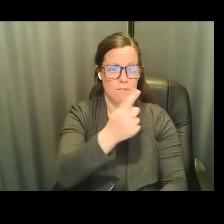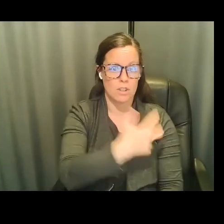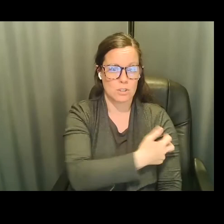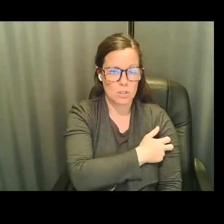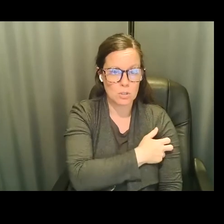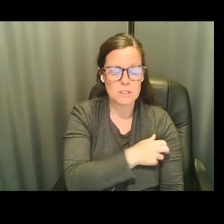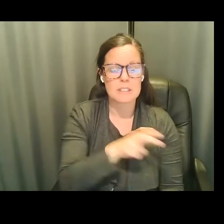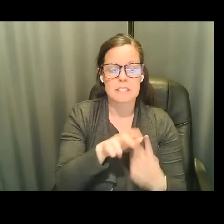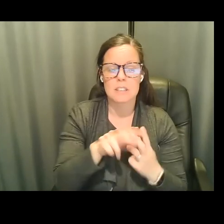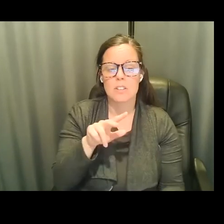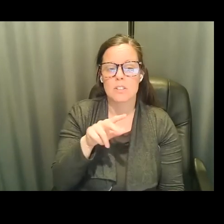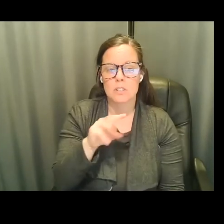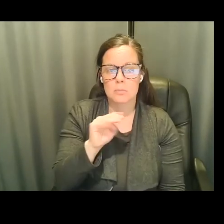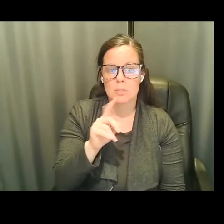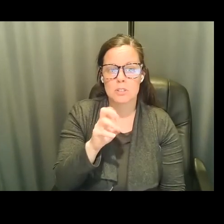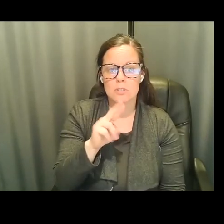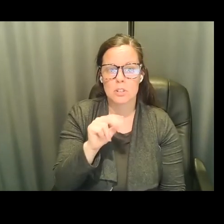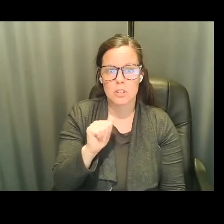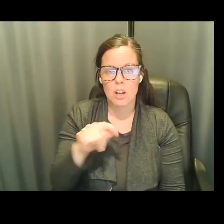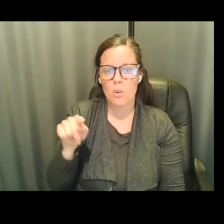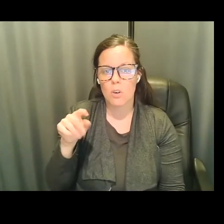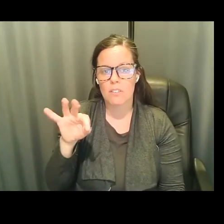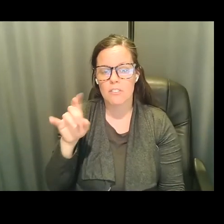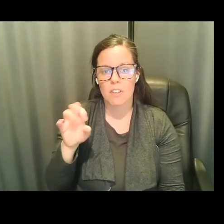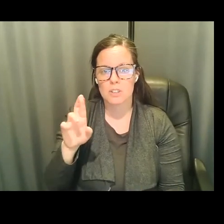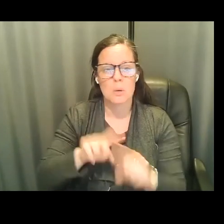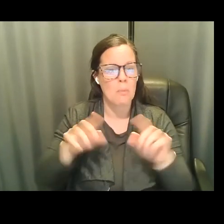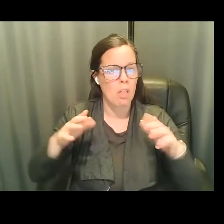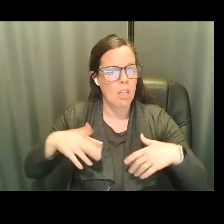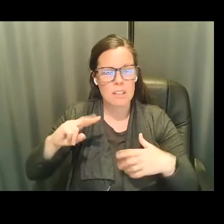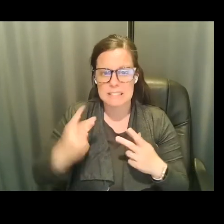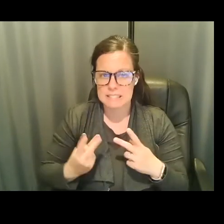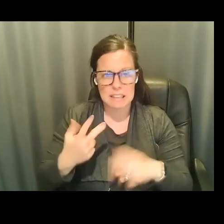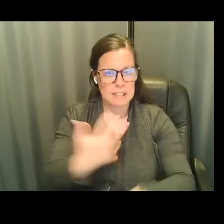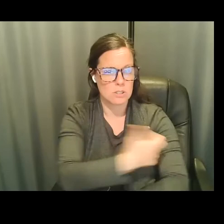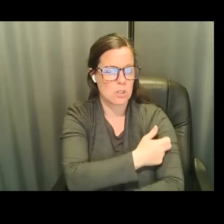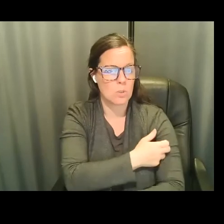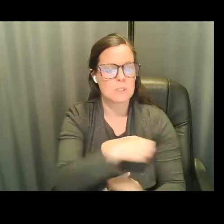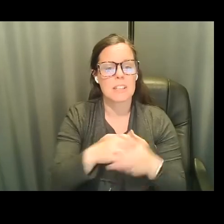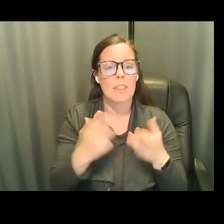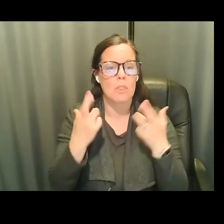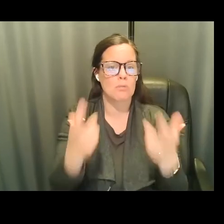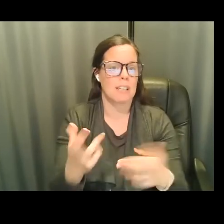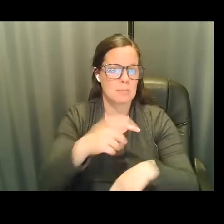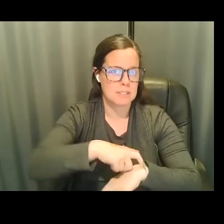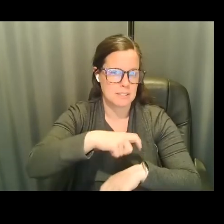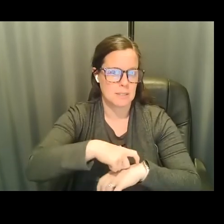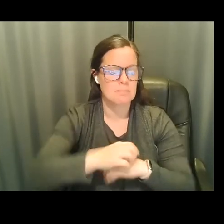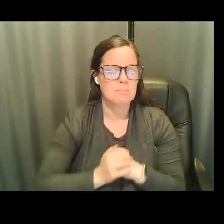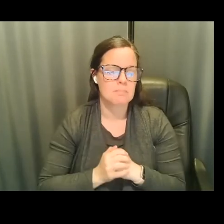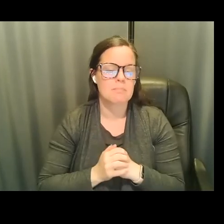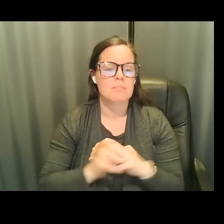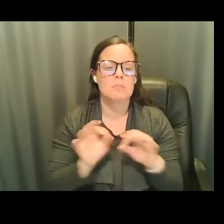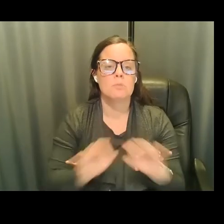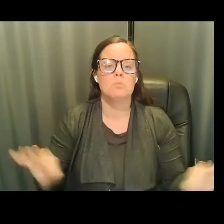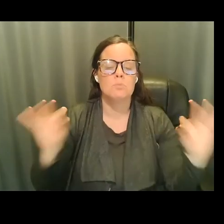either Pfizer or Moderna vaccine, but haven't gotten a second dose within the recommended time frame. It's important